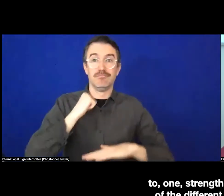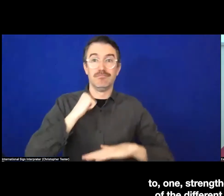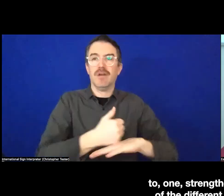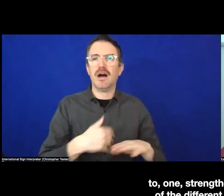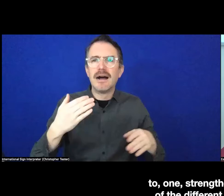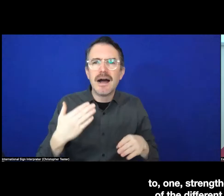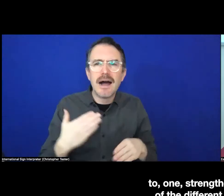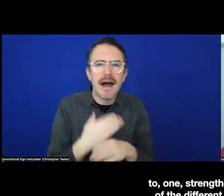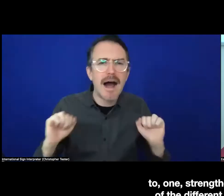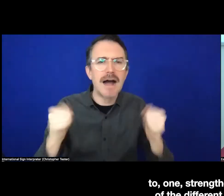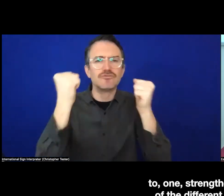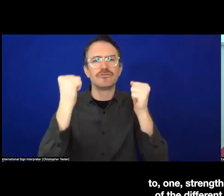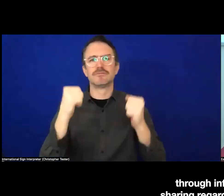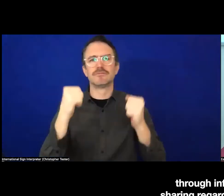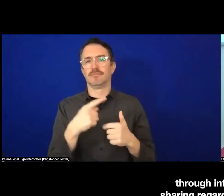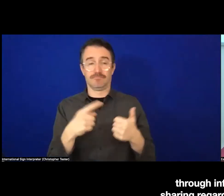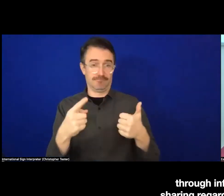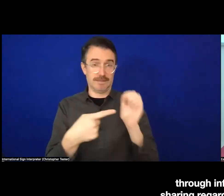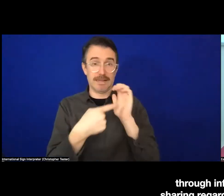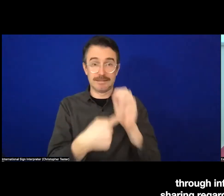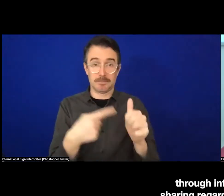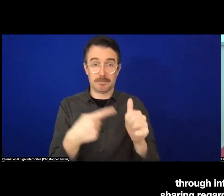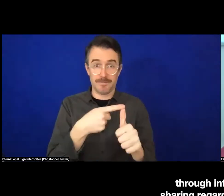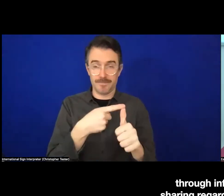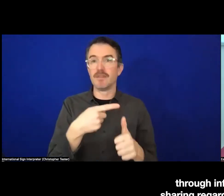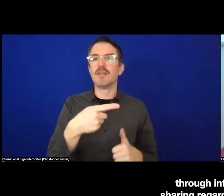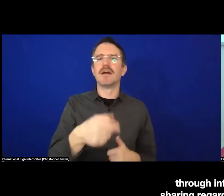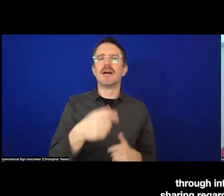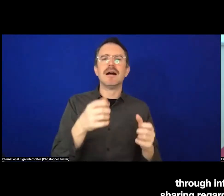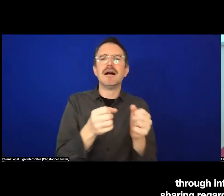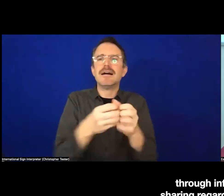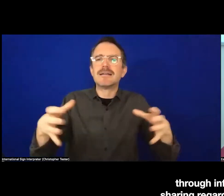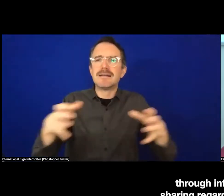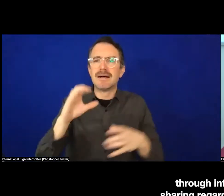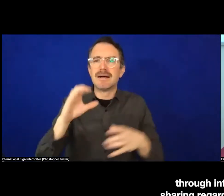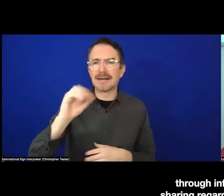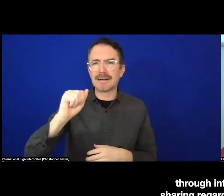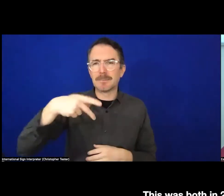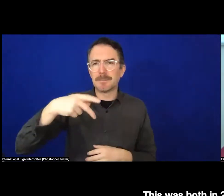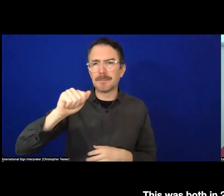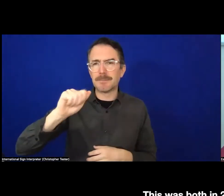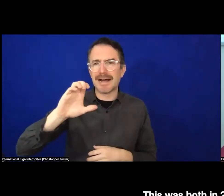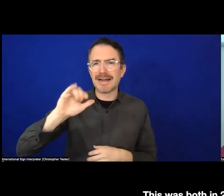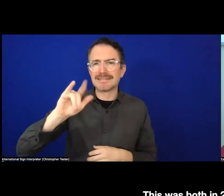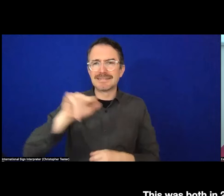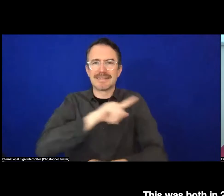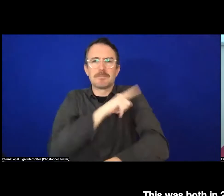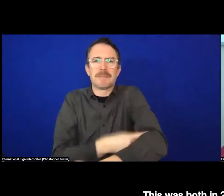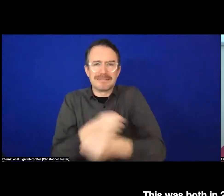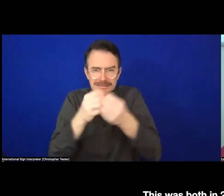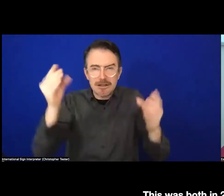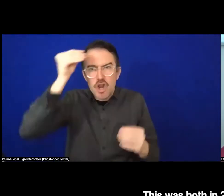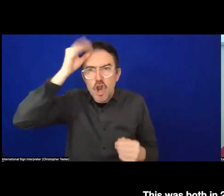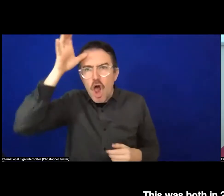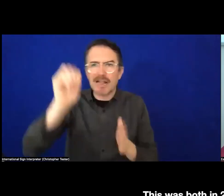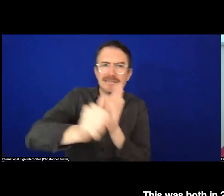the capacity of the different organizations through information sharing regarding the GDS. This was